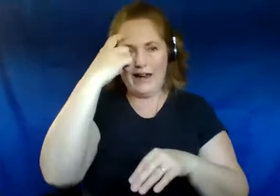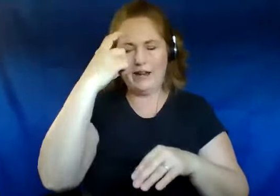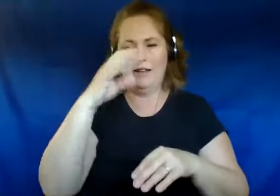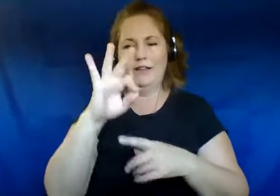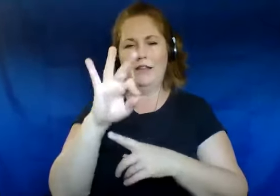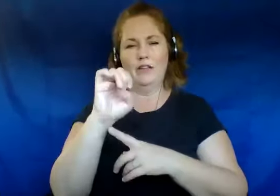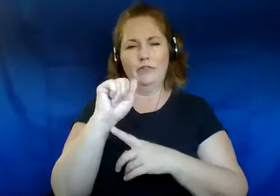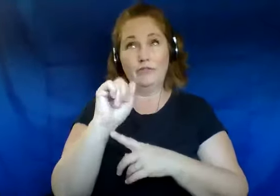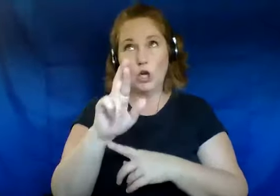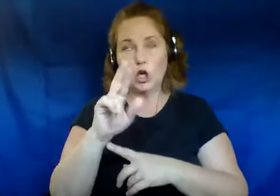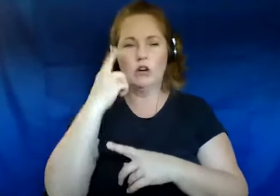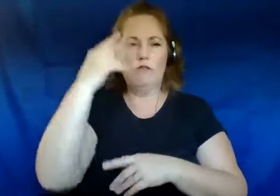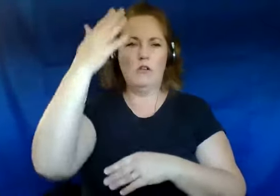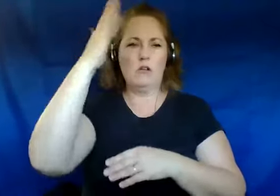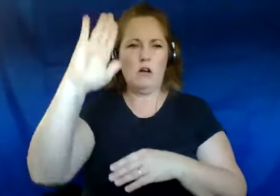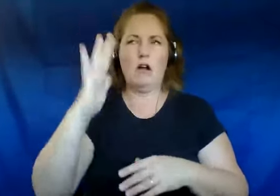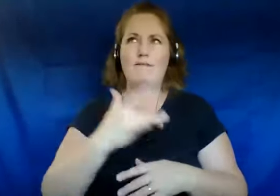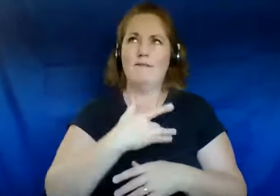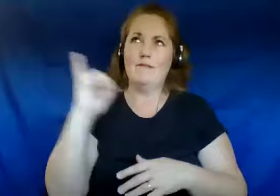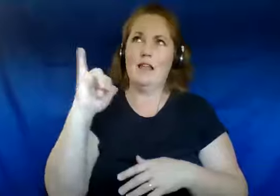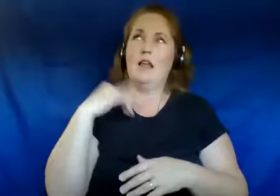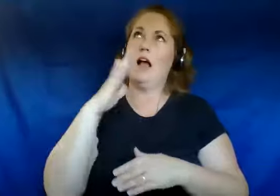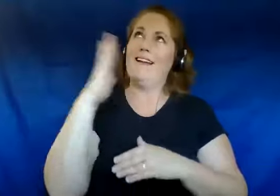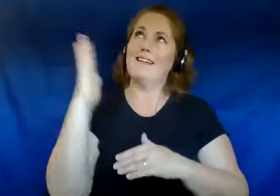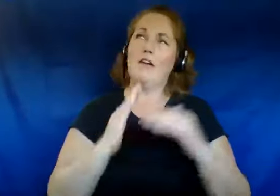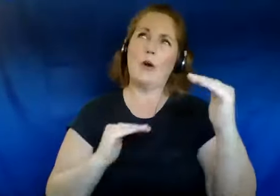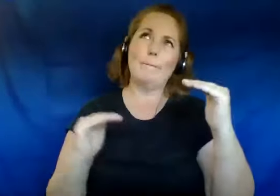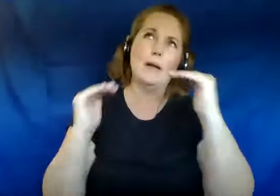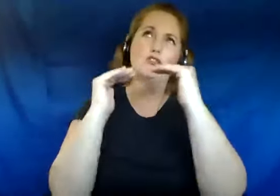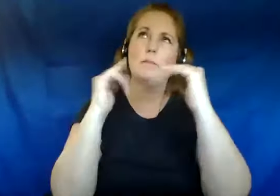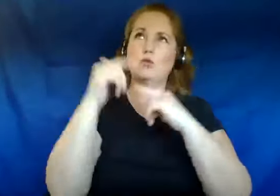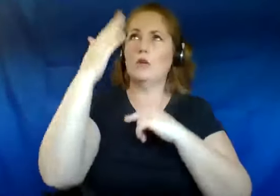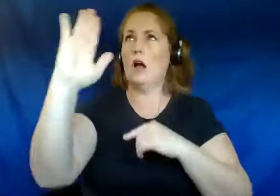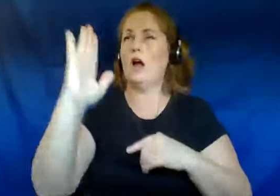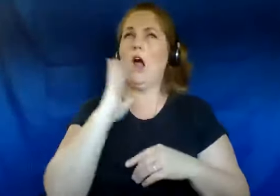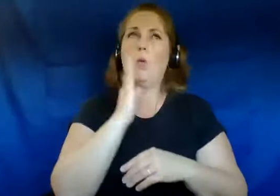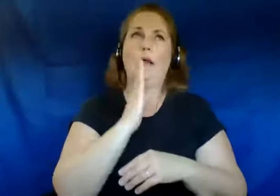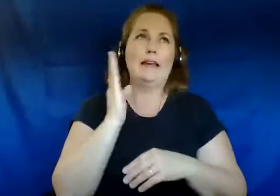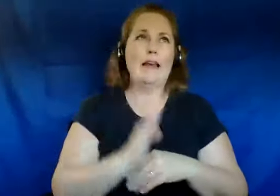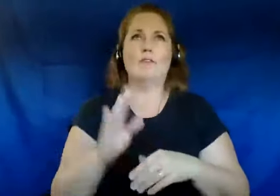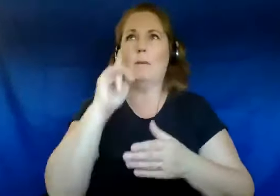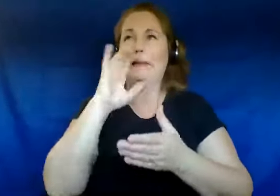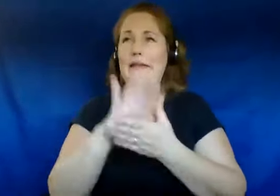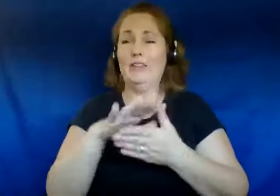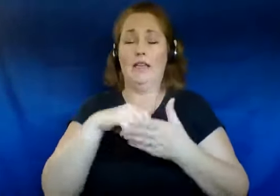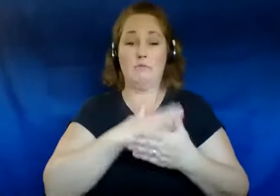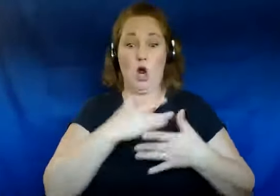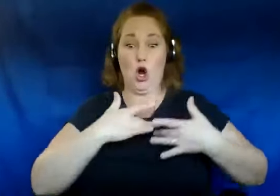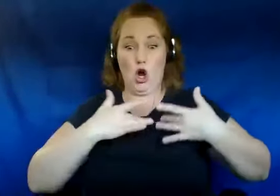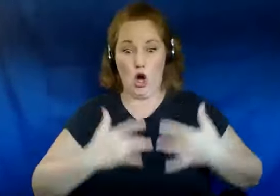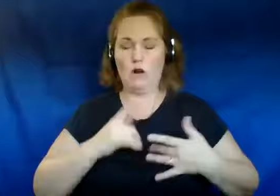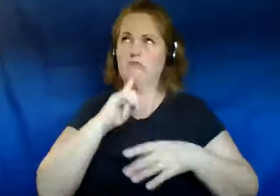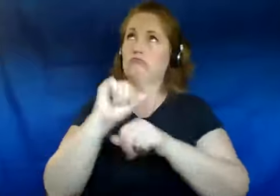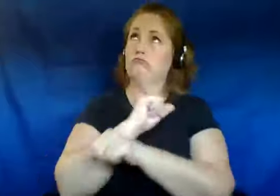for God, not feeling like I'd ever measure up to God, not really believing in my heart of hearts that God